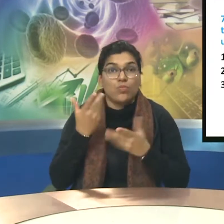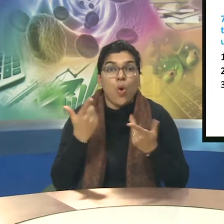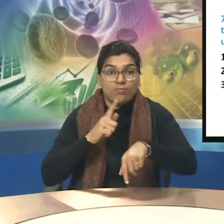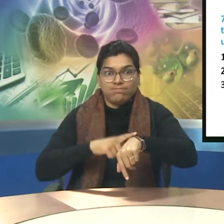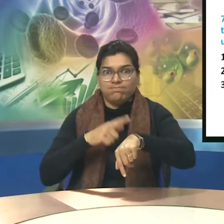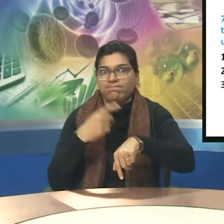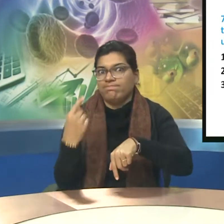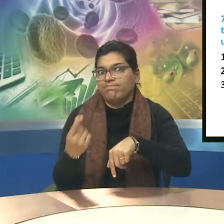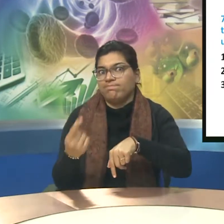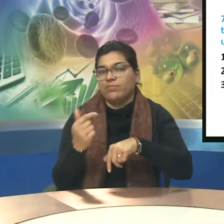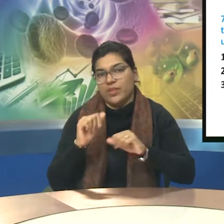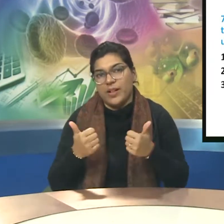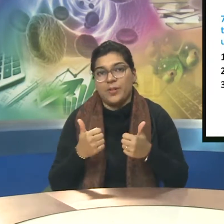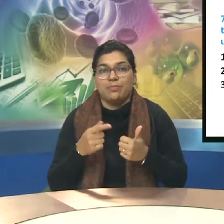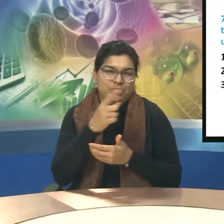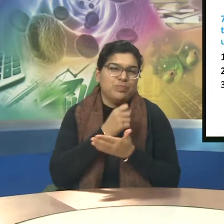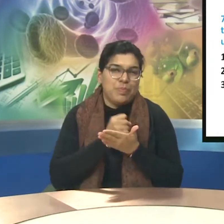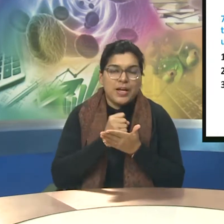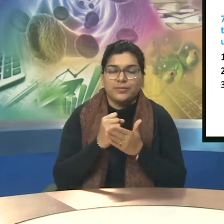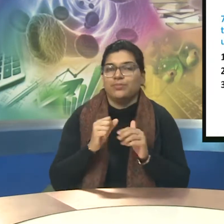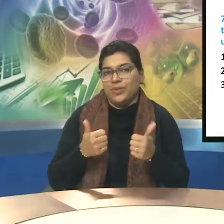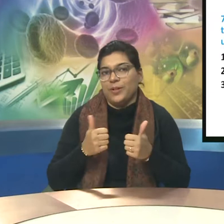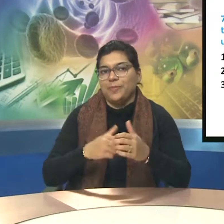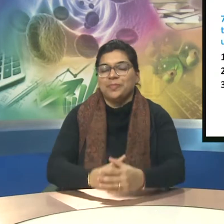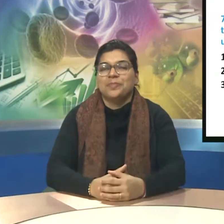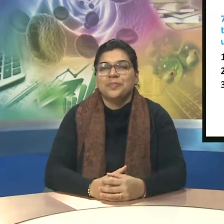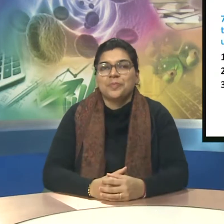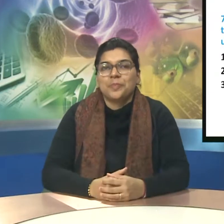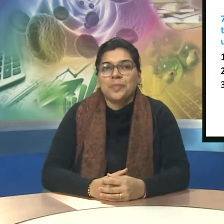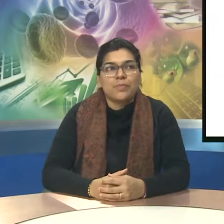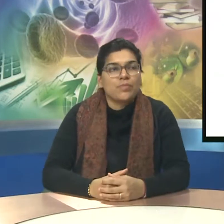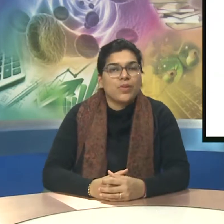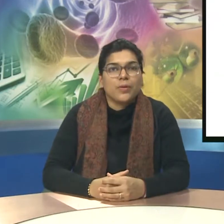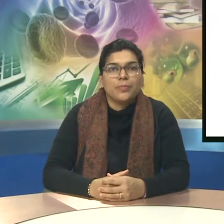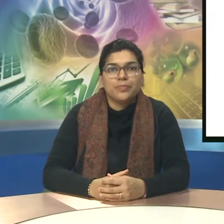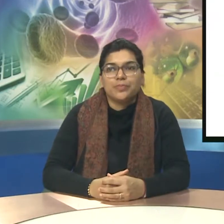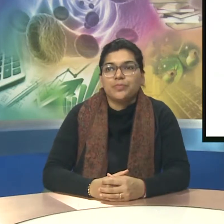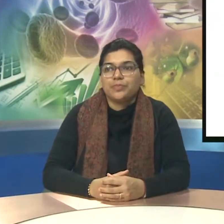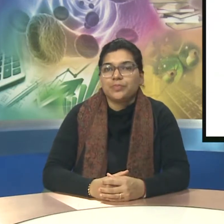Please practice more so you can do it better.